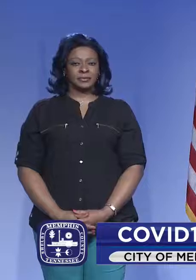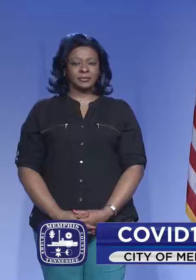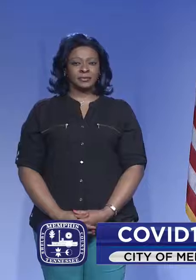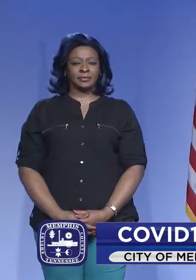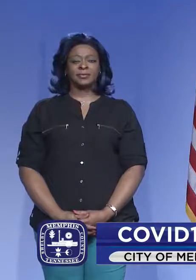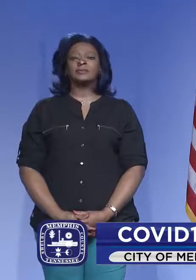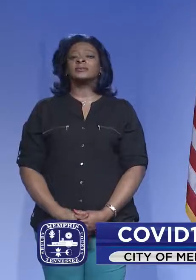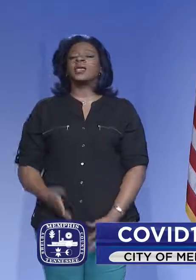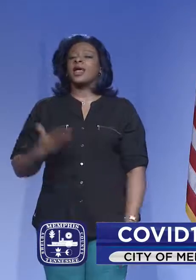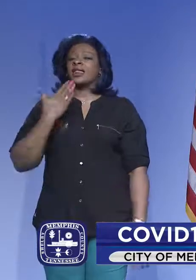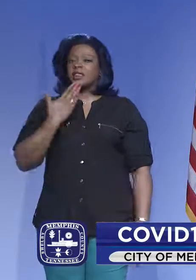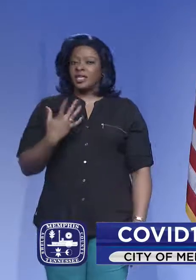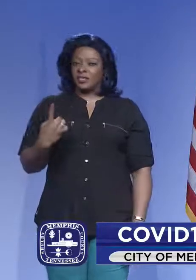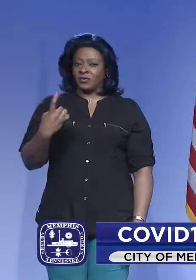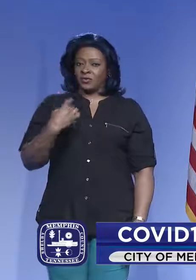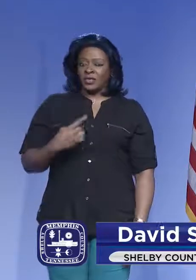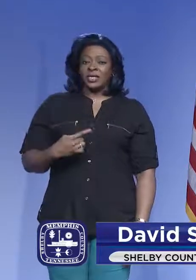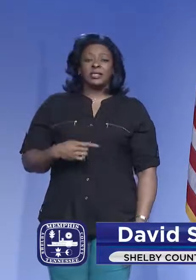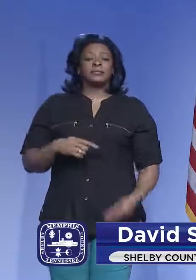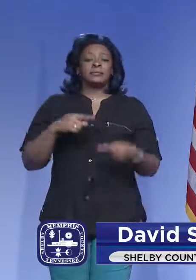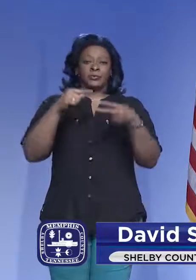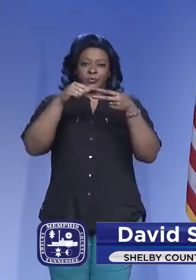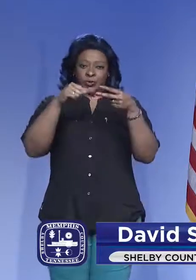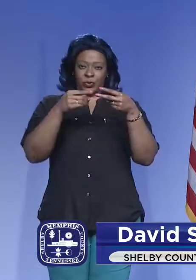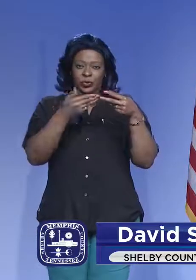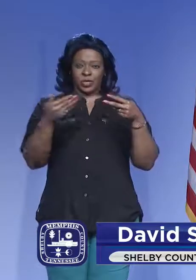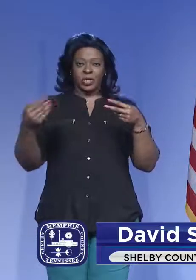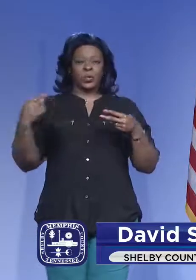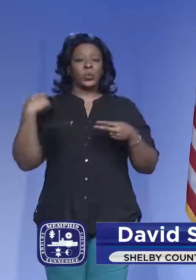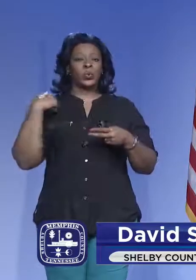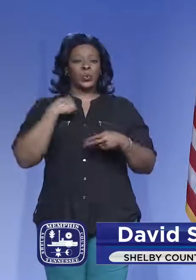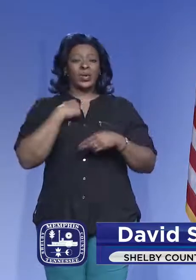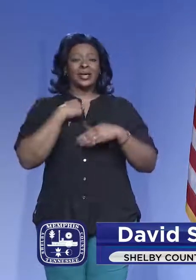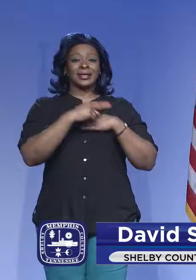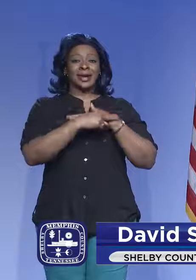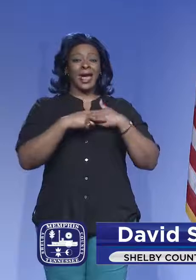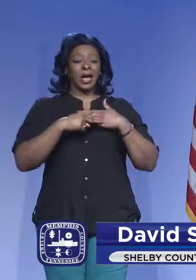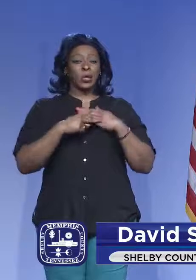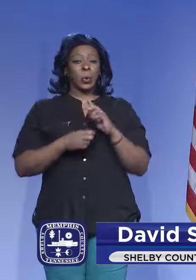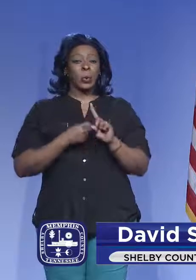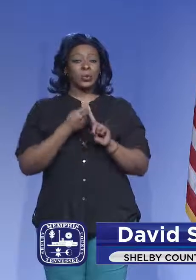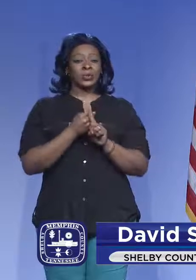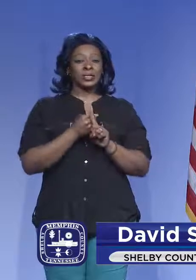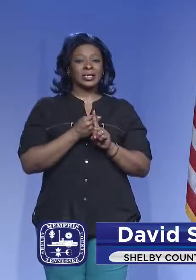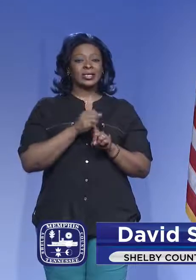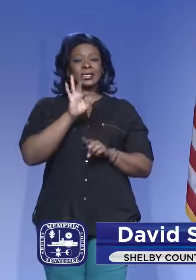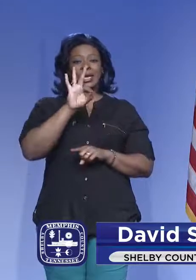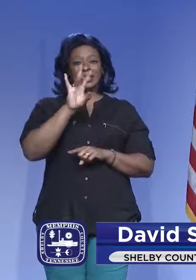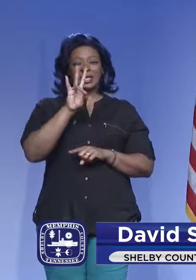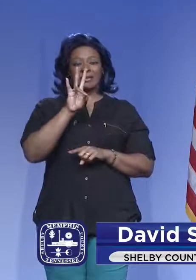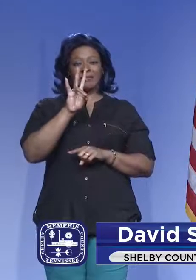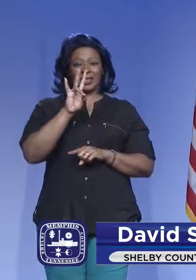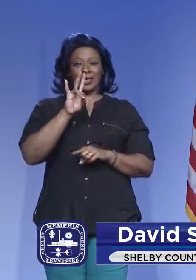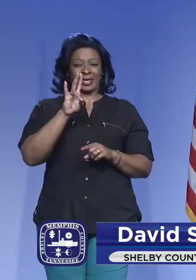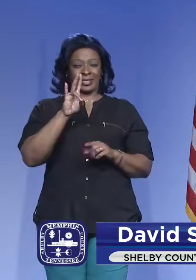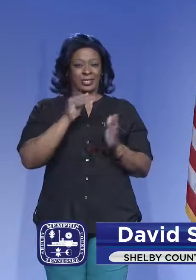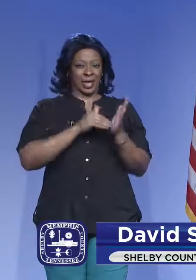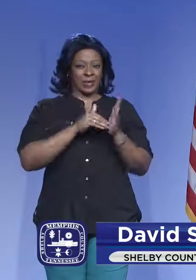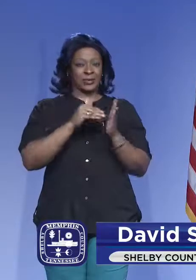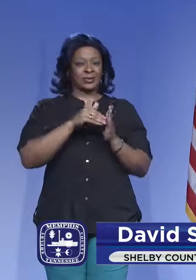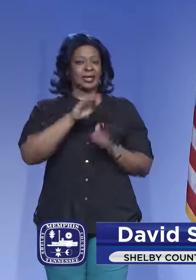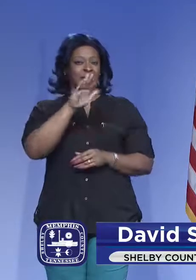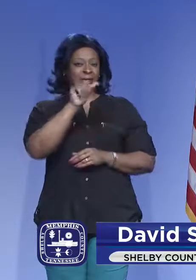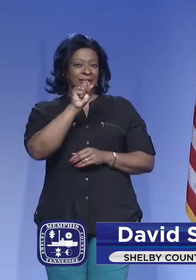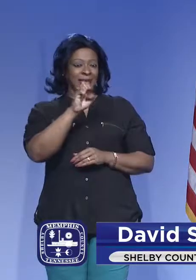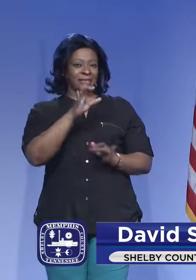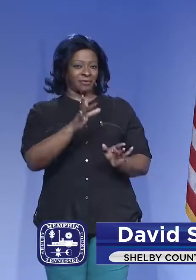Hi, so thanks for the question. So a couple of things. We've diagnosed, 97,000 cases, but